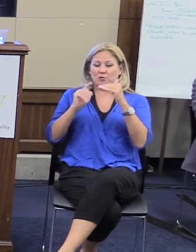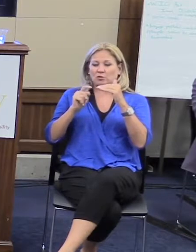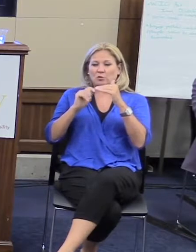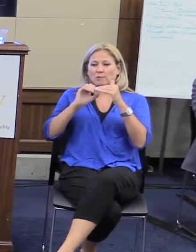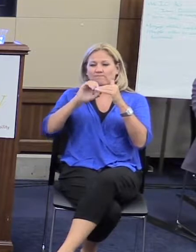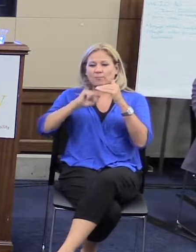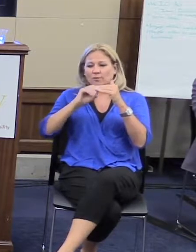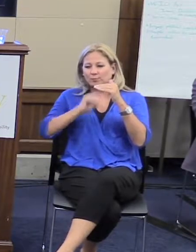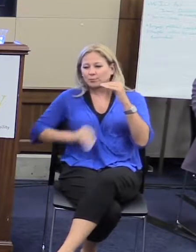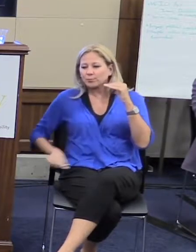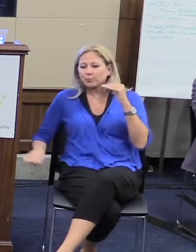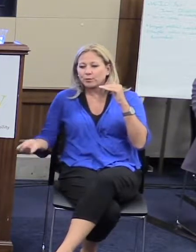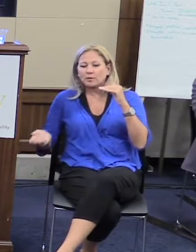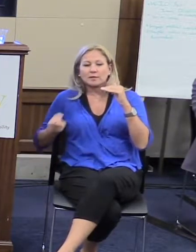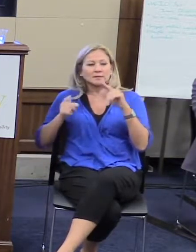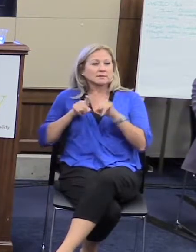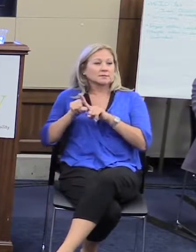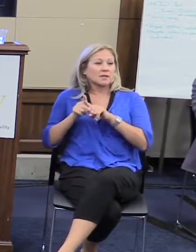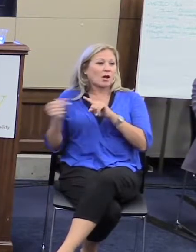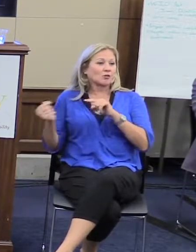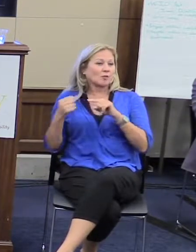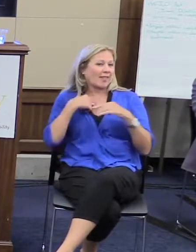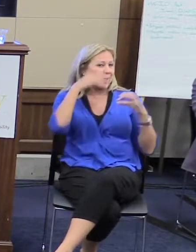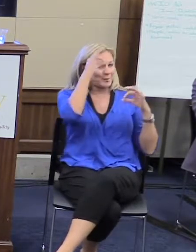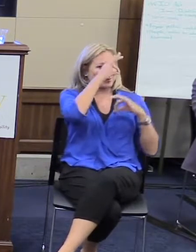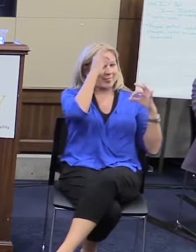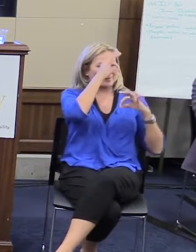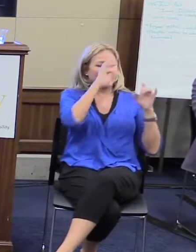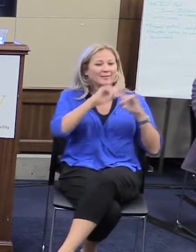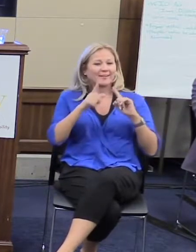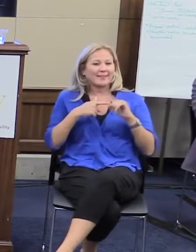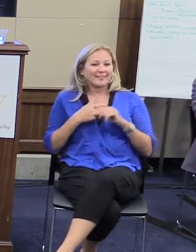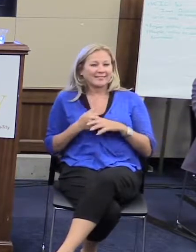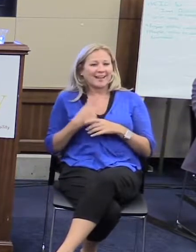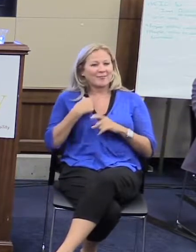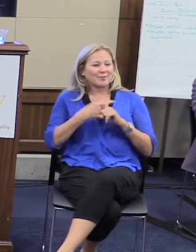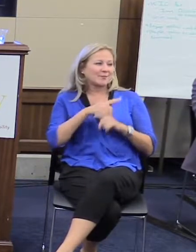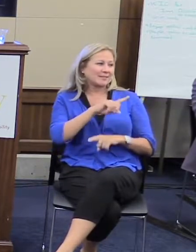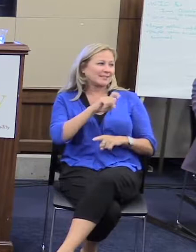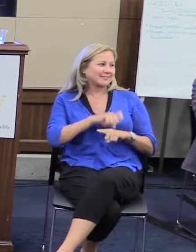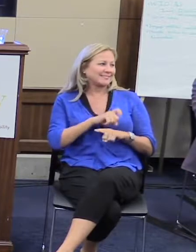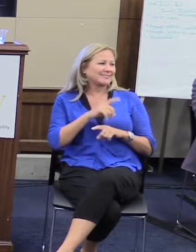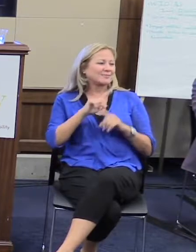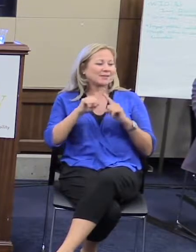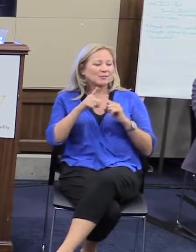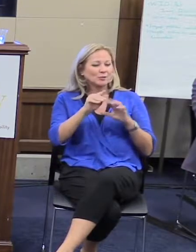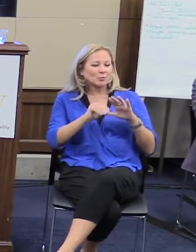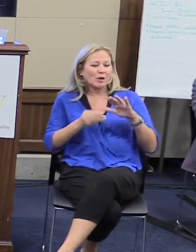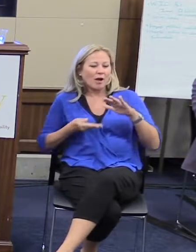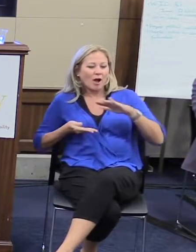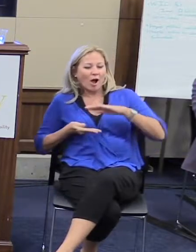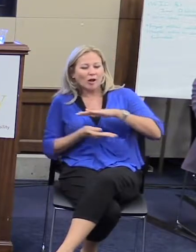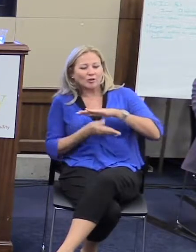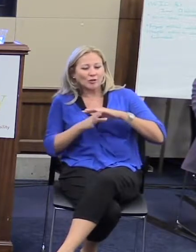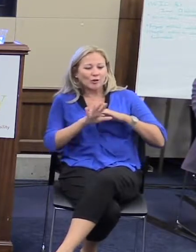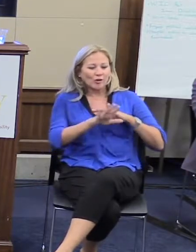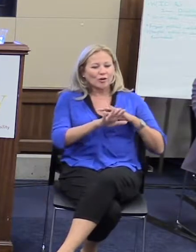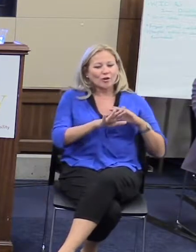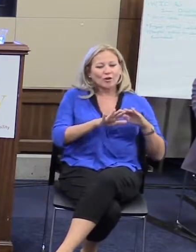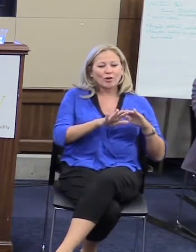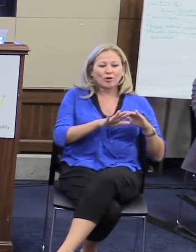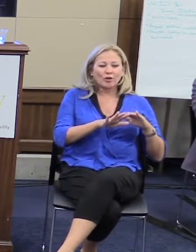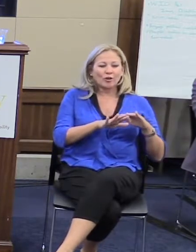it in her sock drawer that I don't know about, and puts it right under. I'm from Texas, so pardon me, but she puts it right under her little